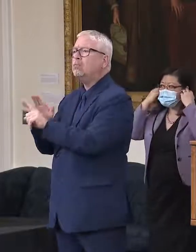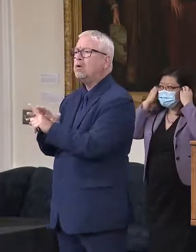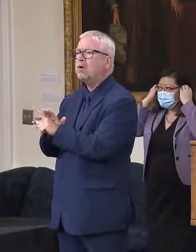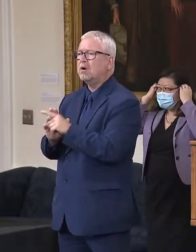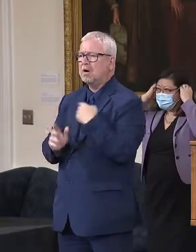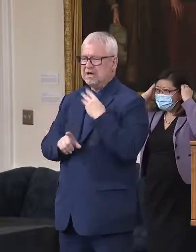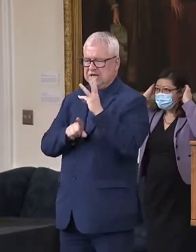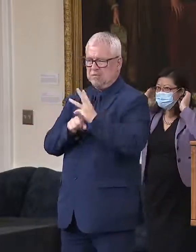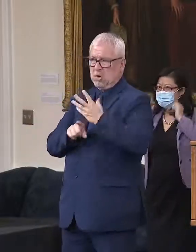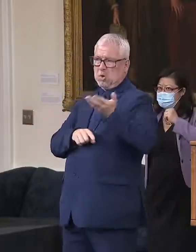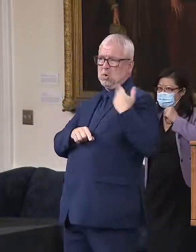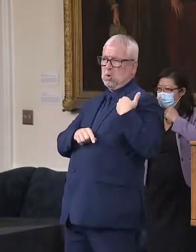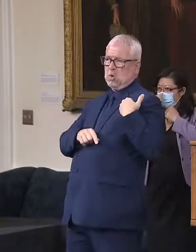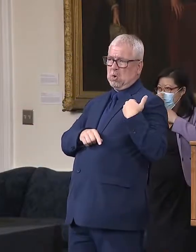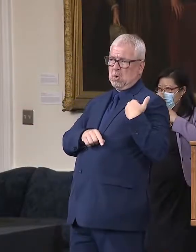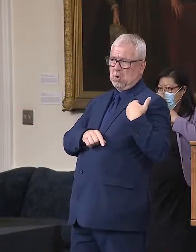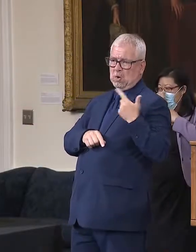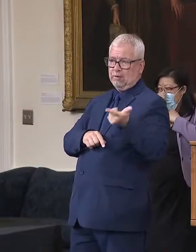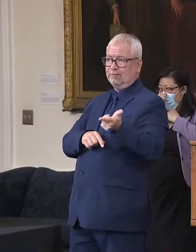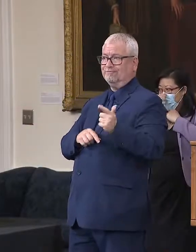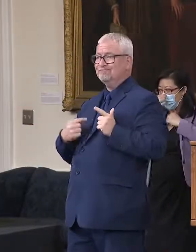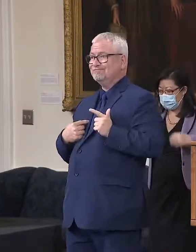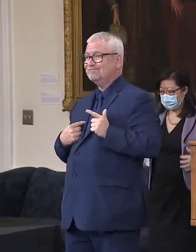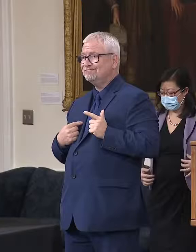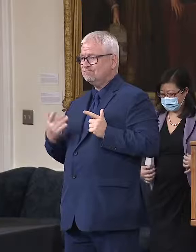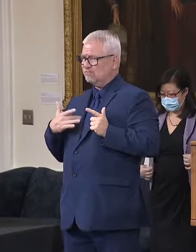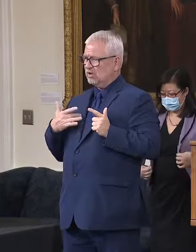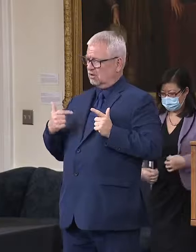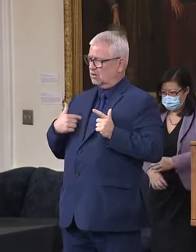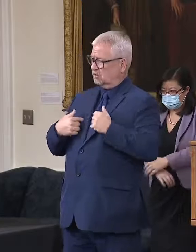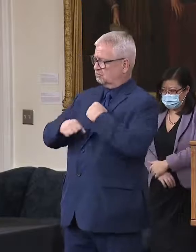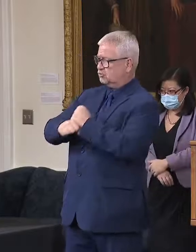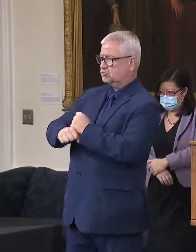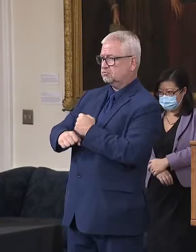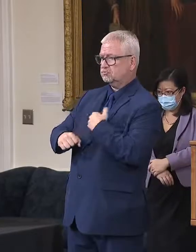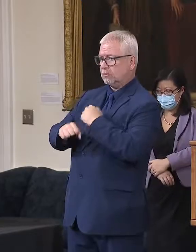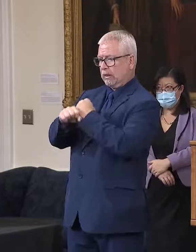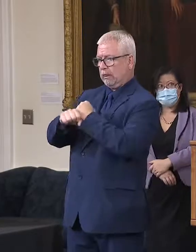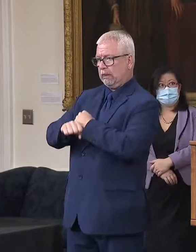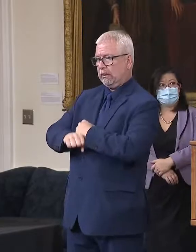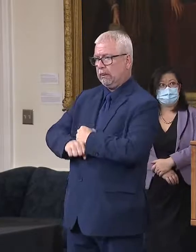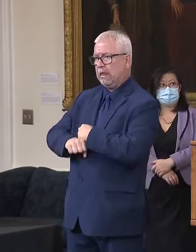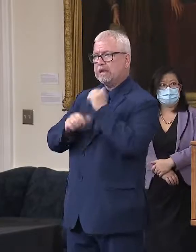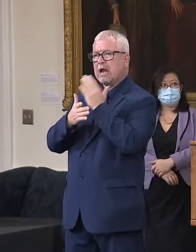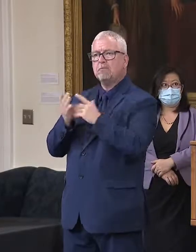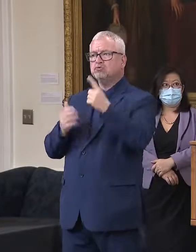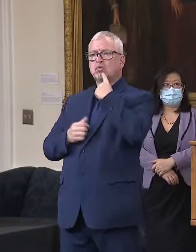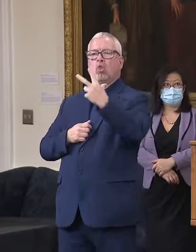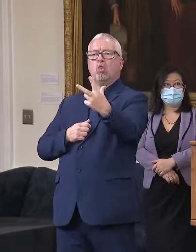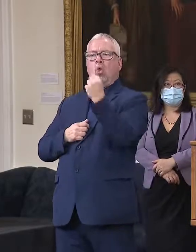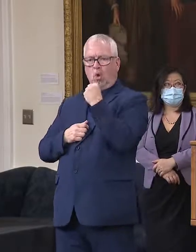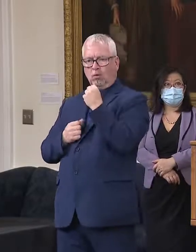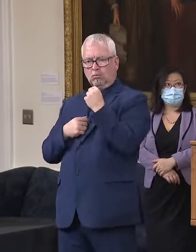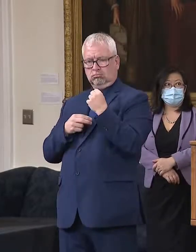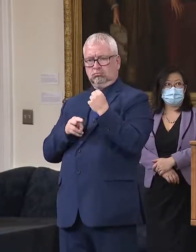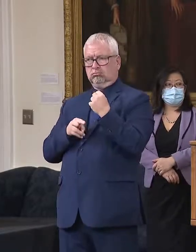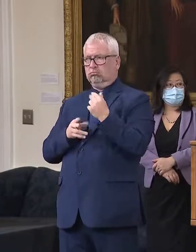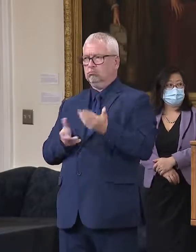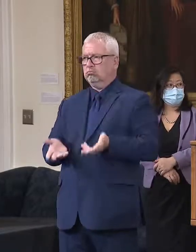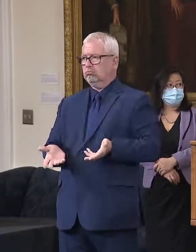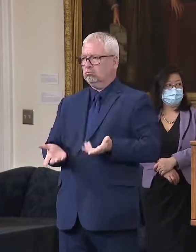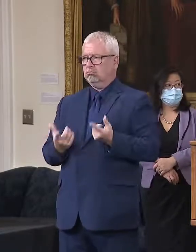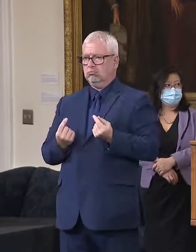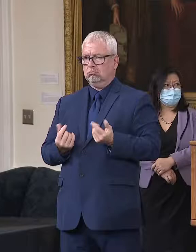I think it's my turn, and I feel vulnerable and I want it. Do you not want that to happen? Well, maybe I'll